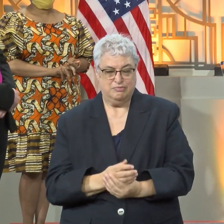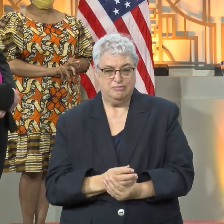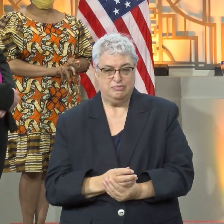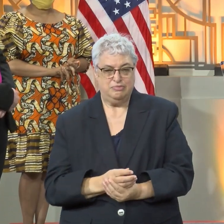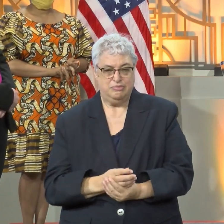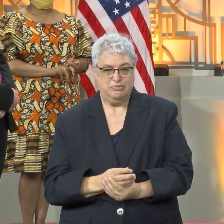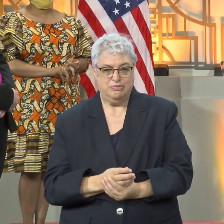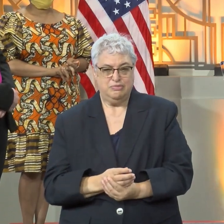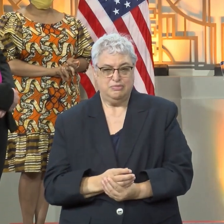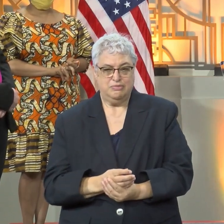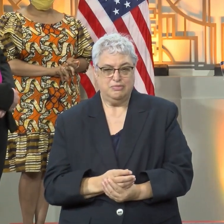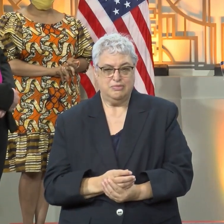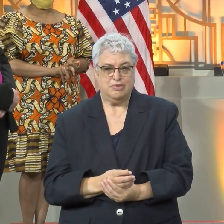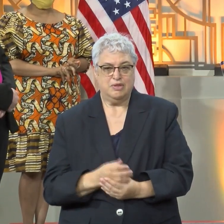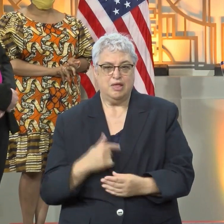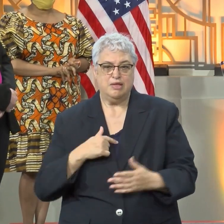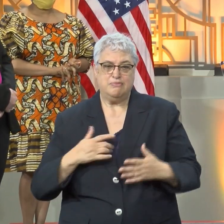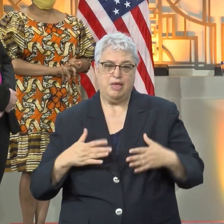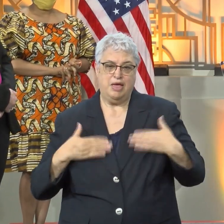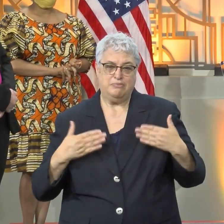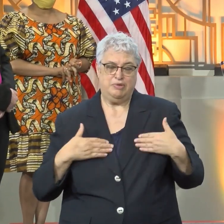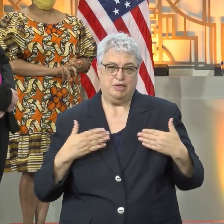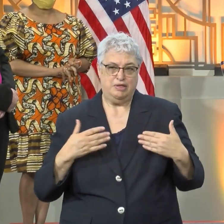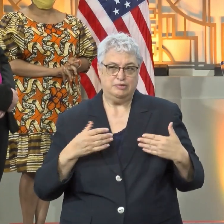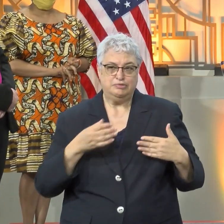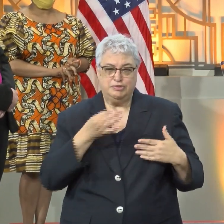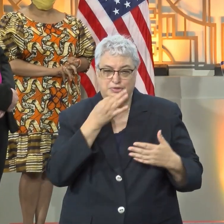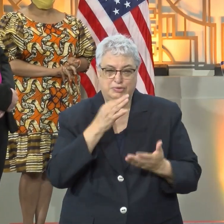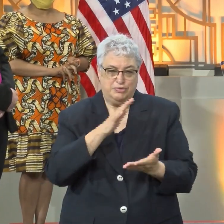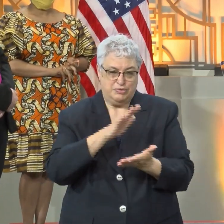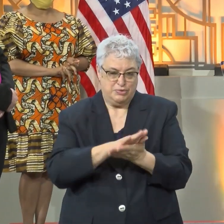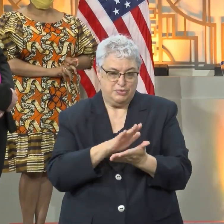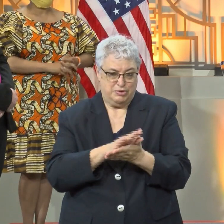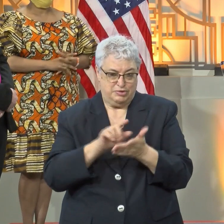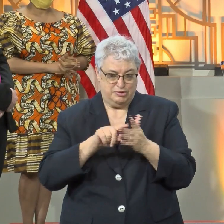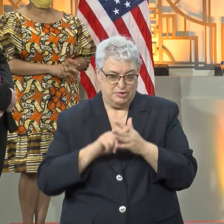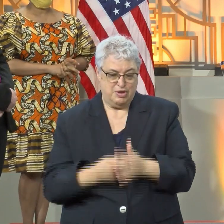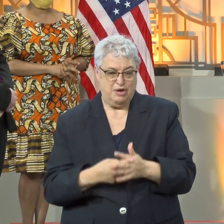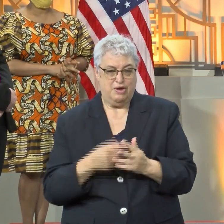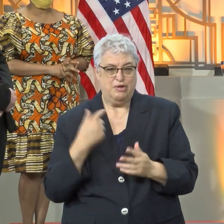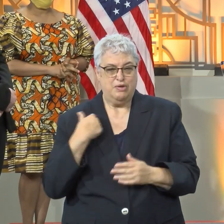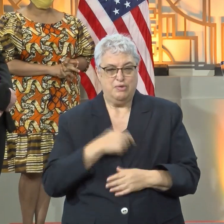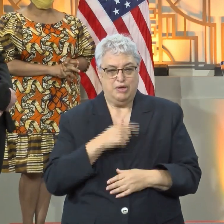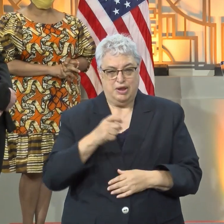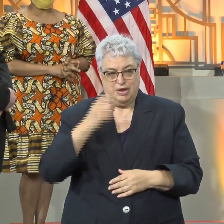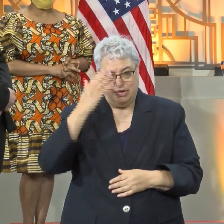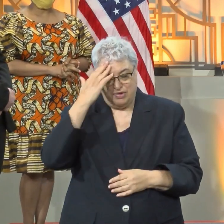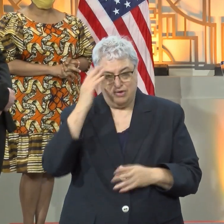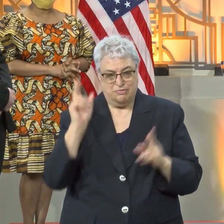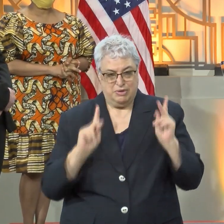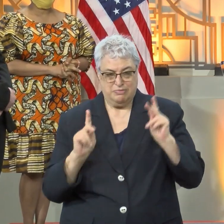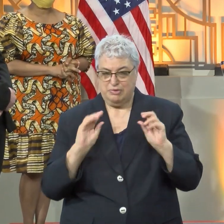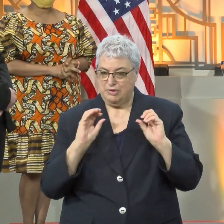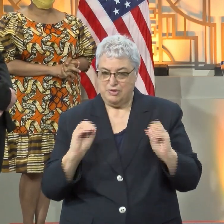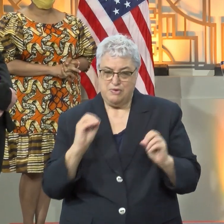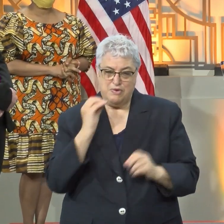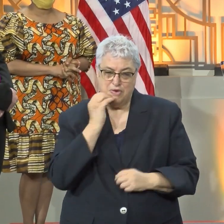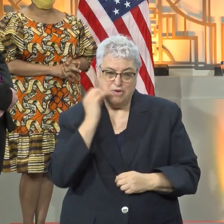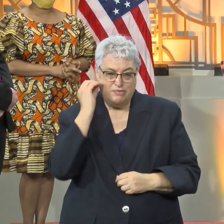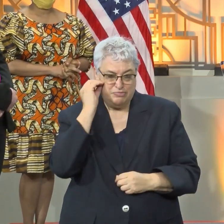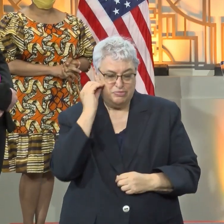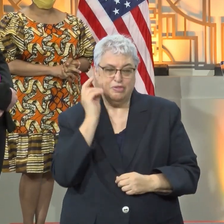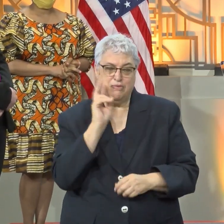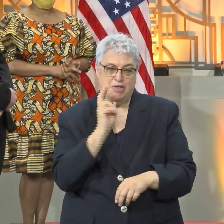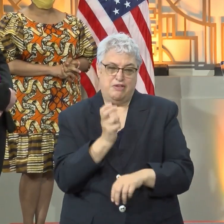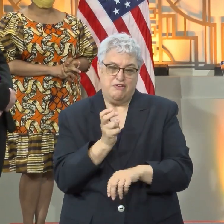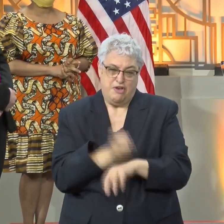that, especially with school starting, we need to be mindful that homeless children will have a very